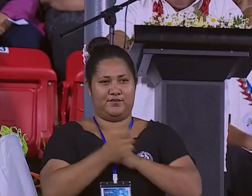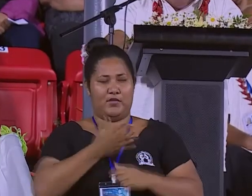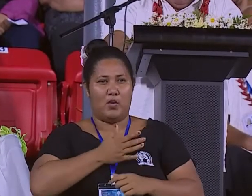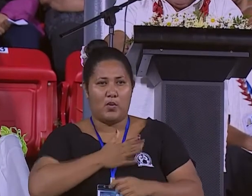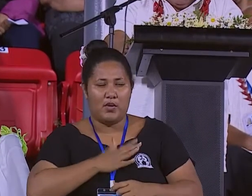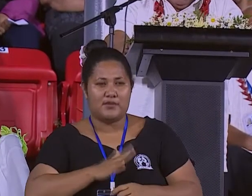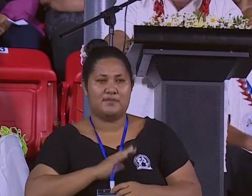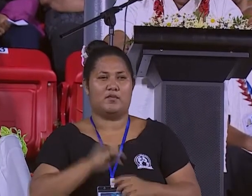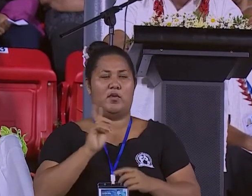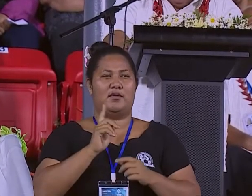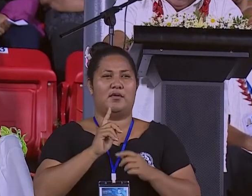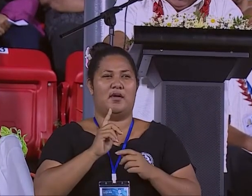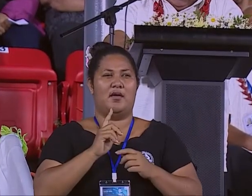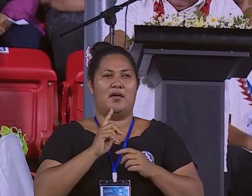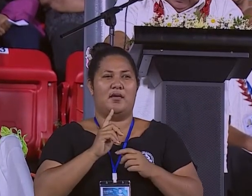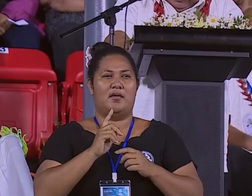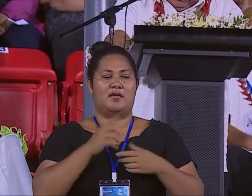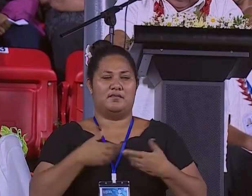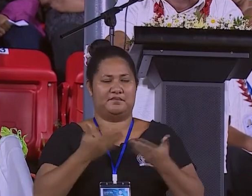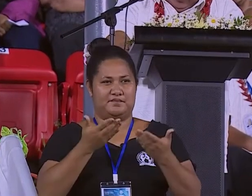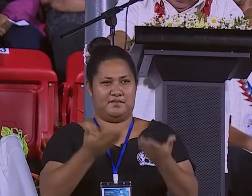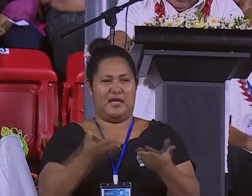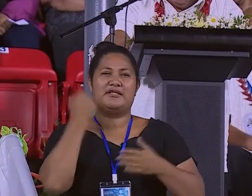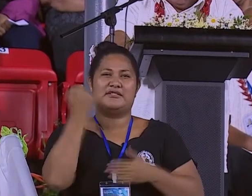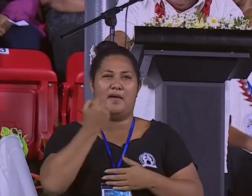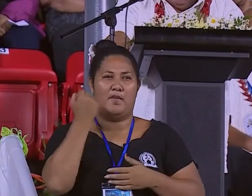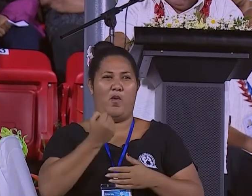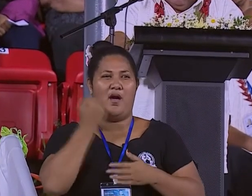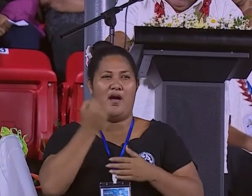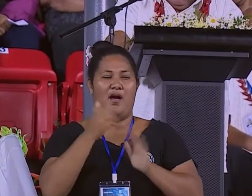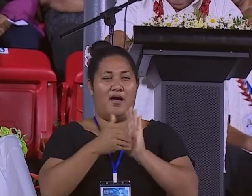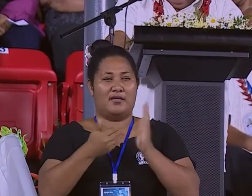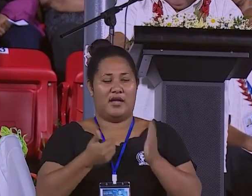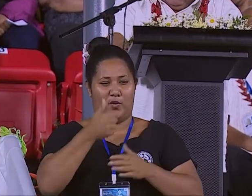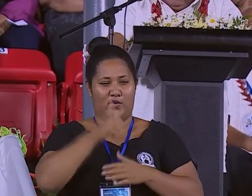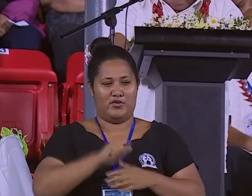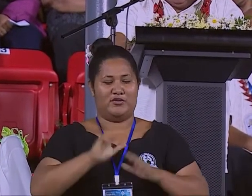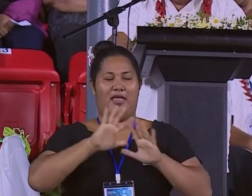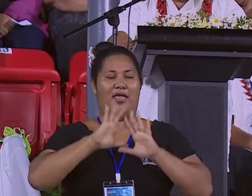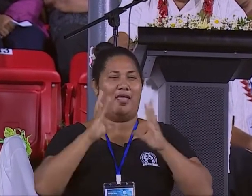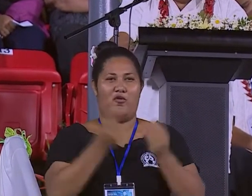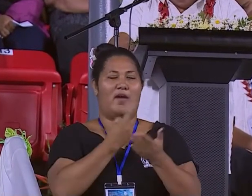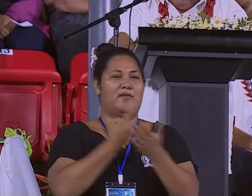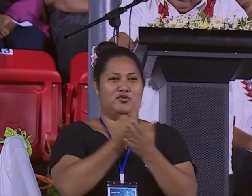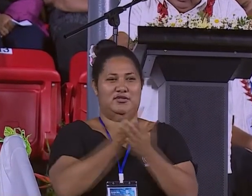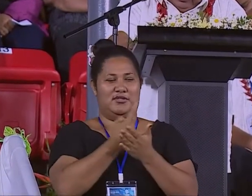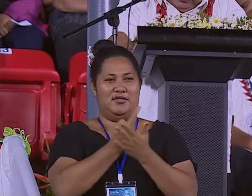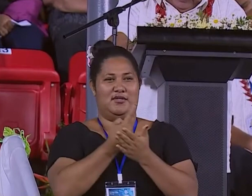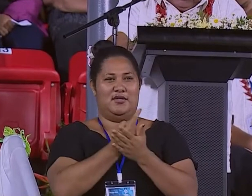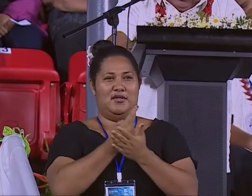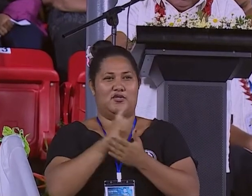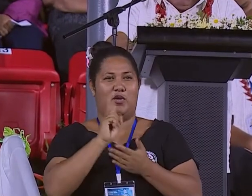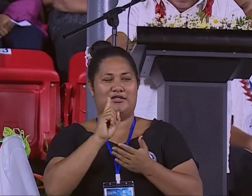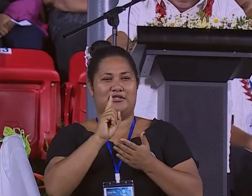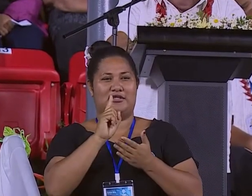a mammoth undertaking, Samoa has used every opportunity to